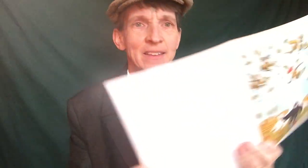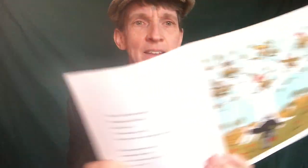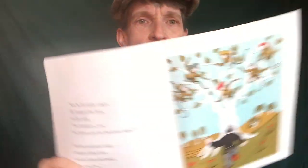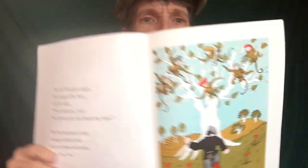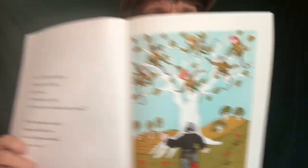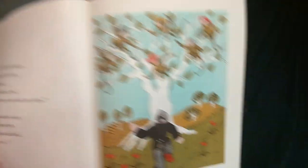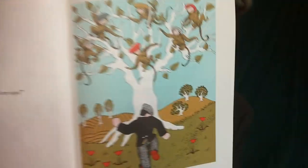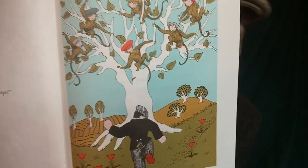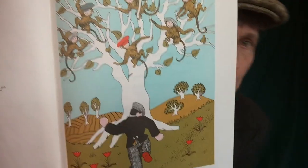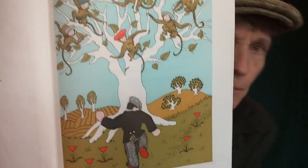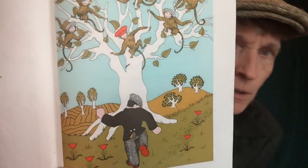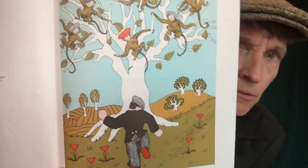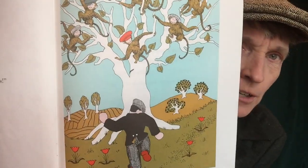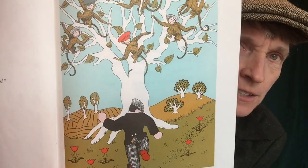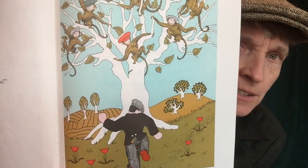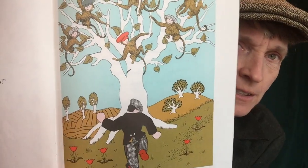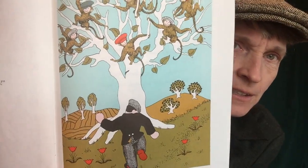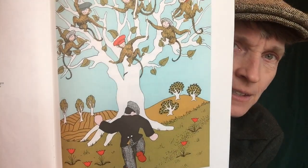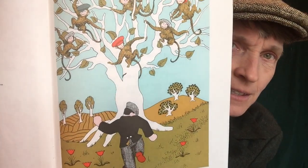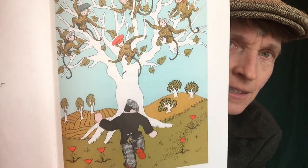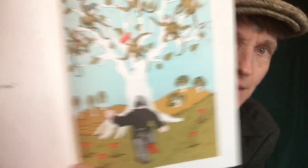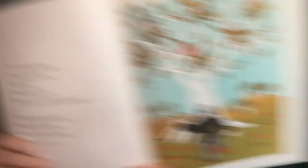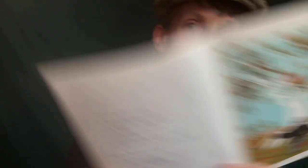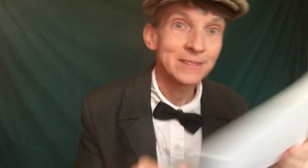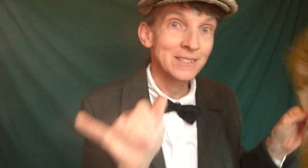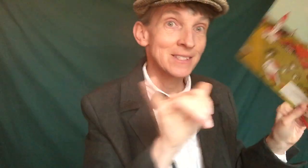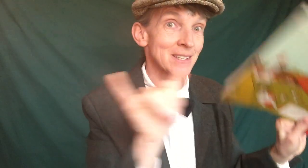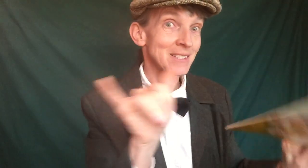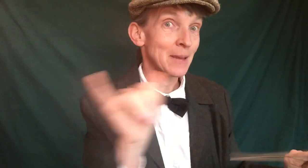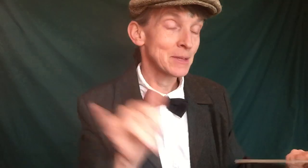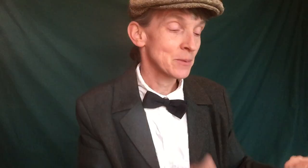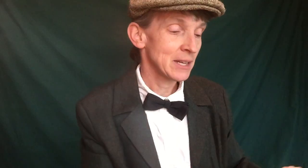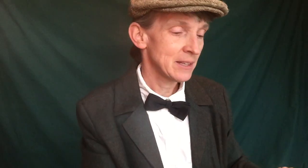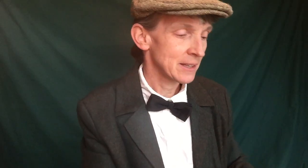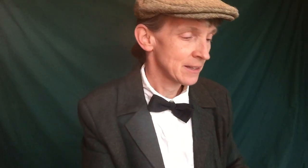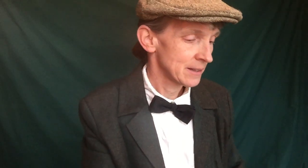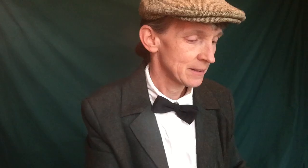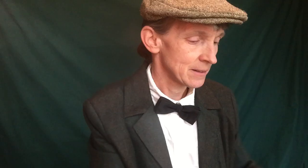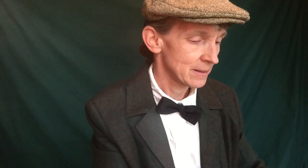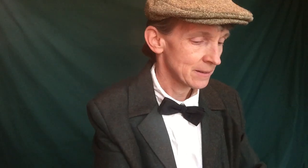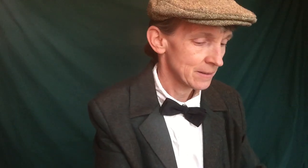"There they are, they're all stamping one foot. Just the same as what he did."